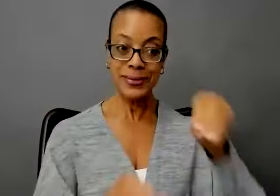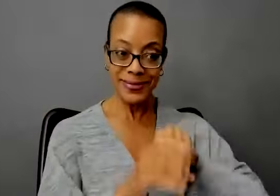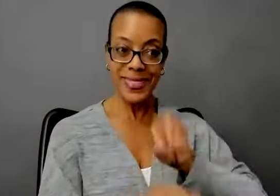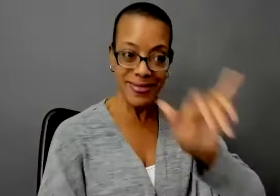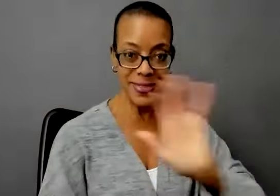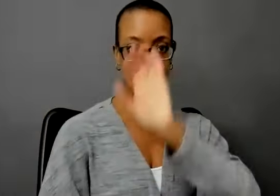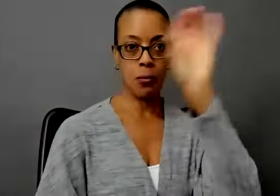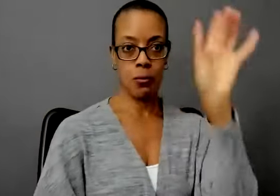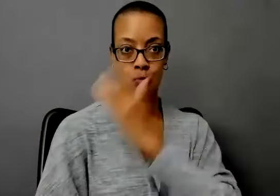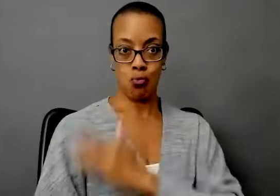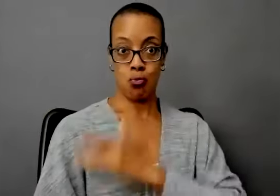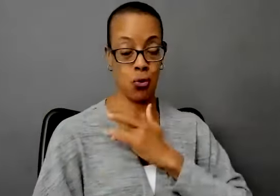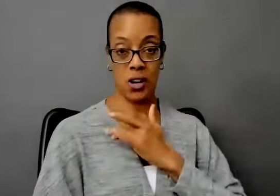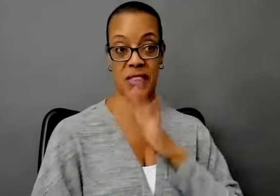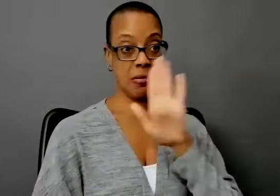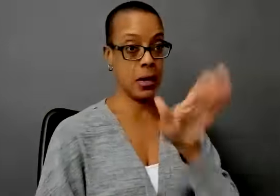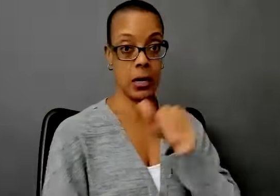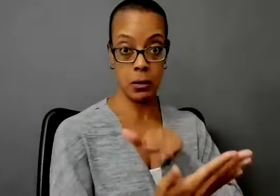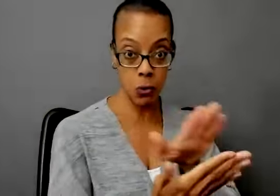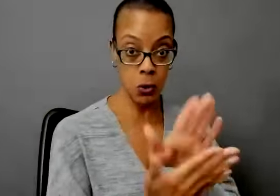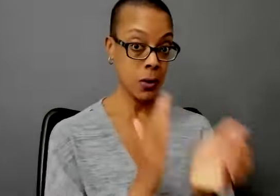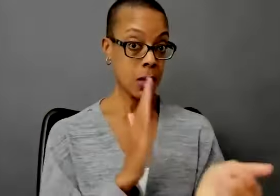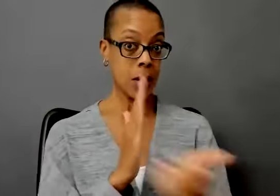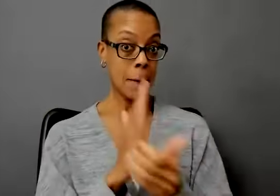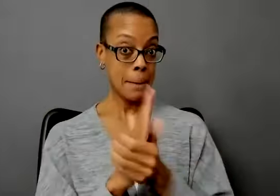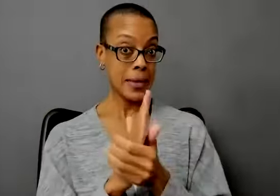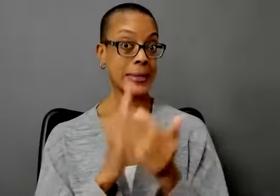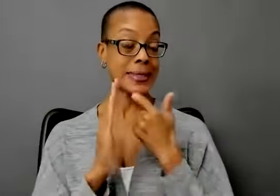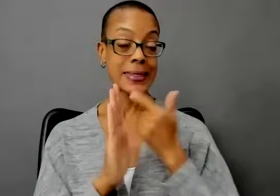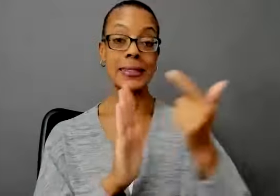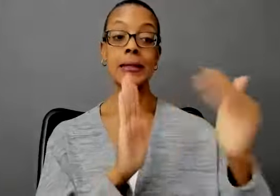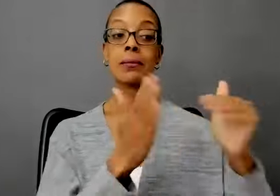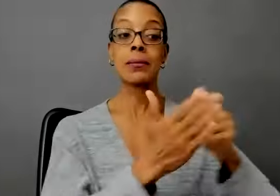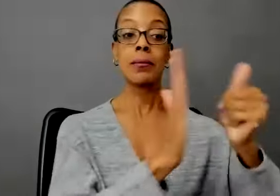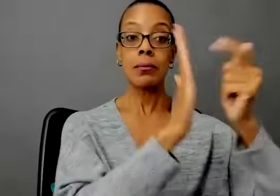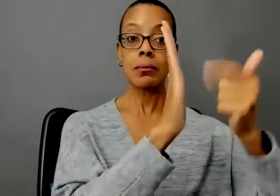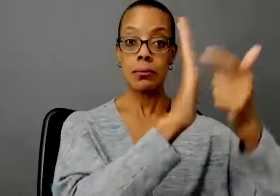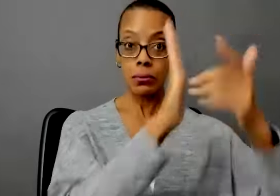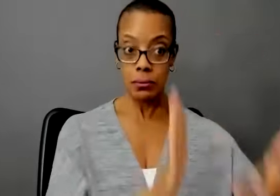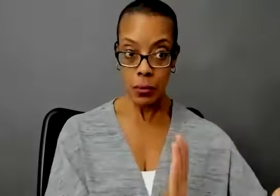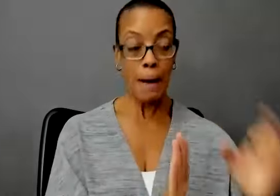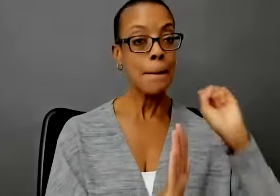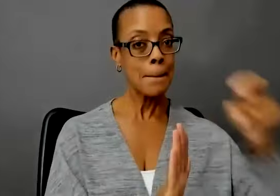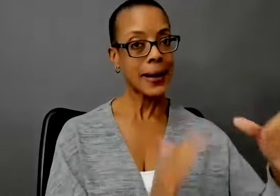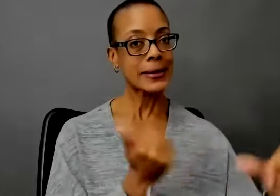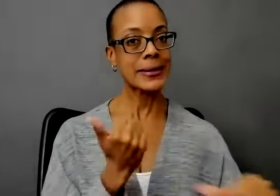again, like the amendments say, that a prosecutor needs to assist a victim complainant in varying or revoking their